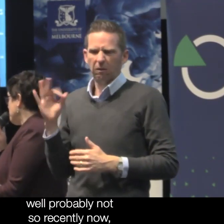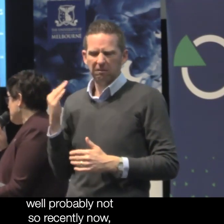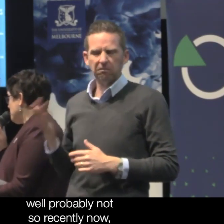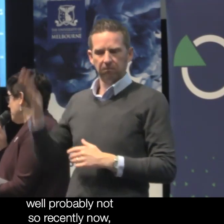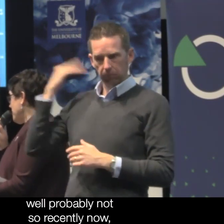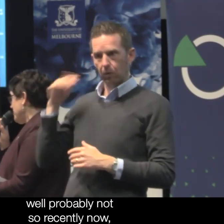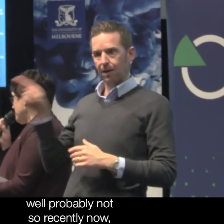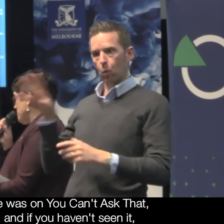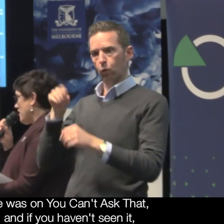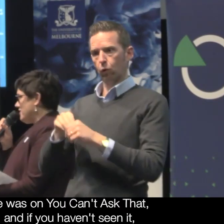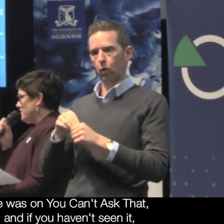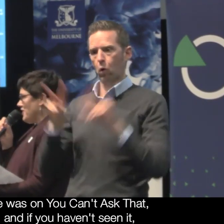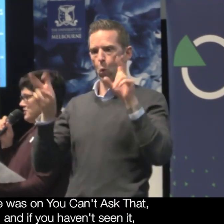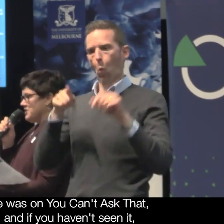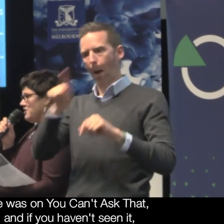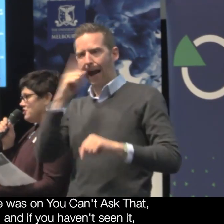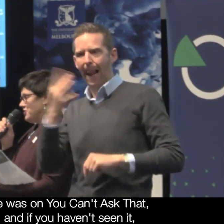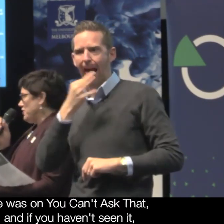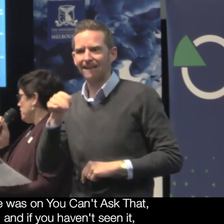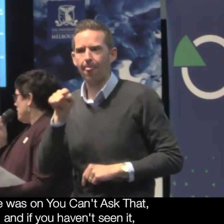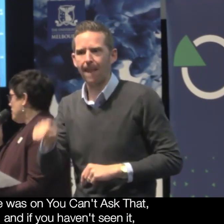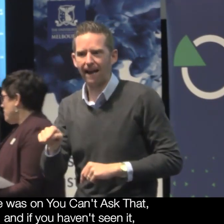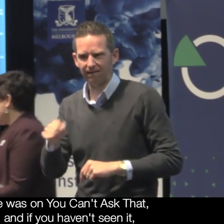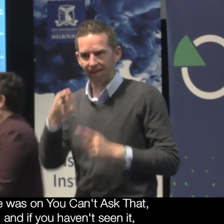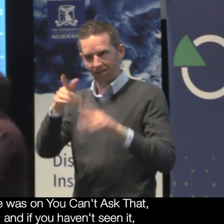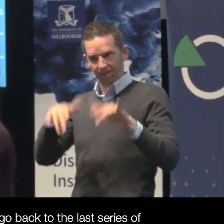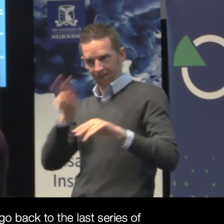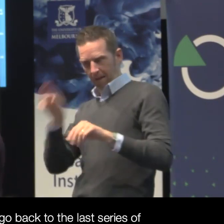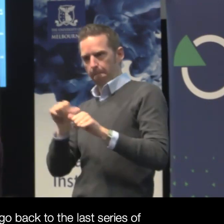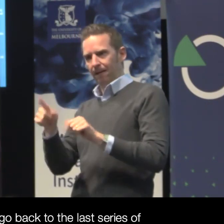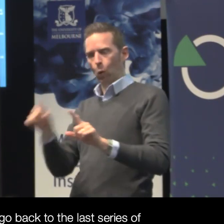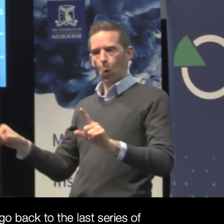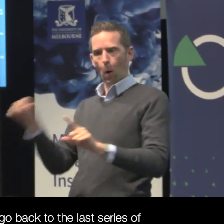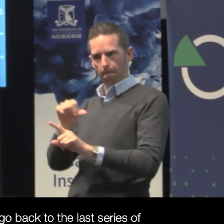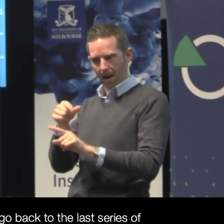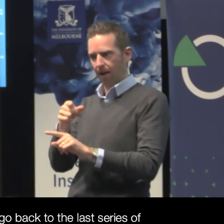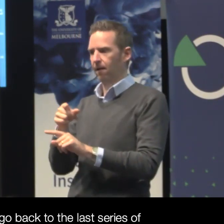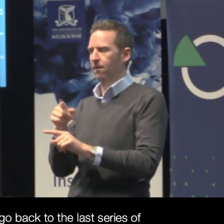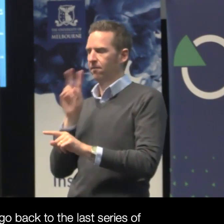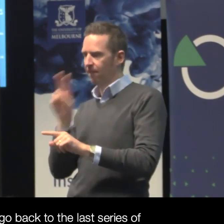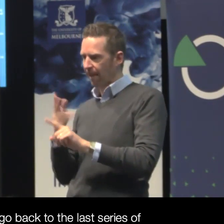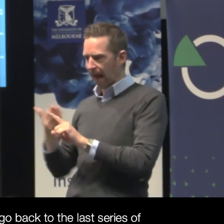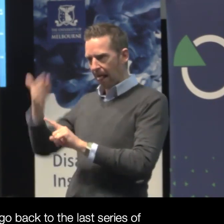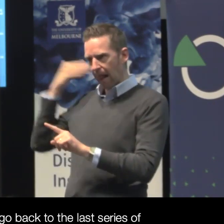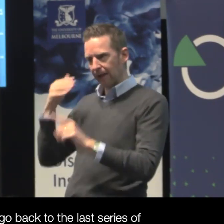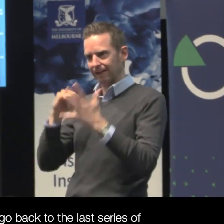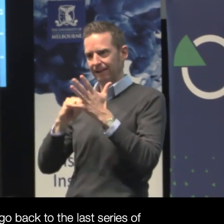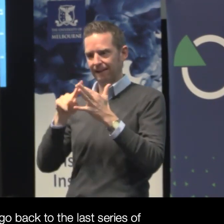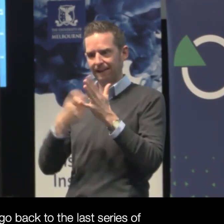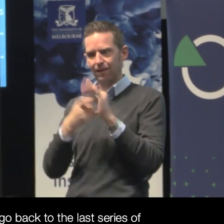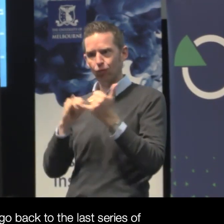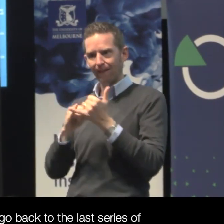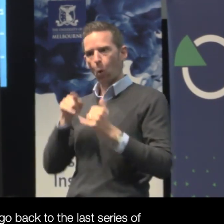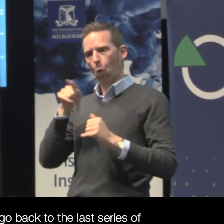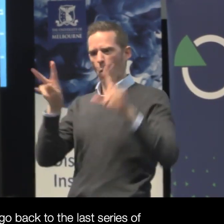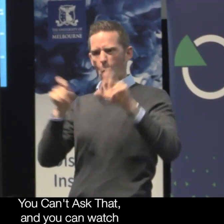probably not so recently now, he was on You Can't Ask That. And if you haven't seen it, you should go back onto the last series of You